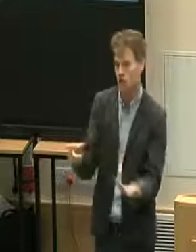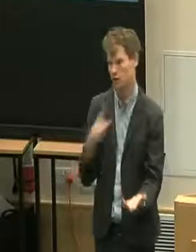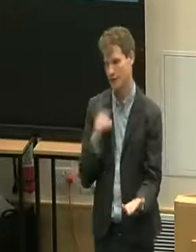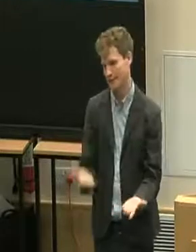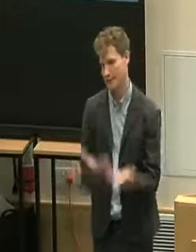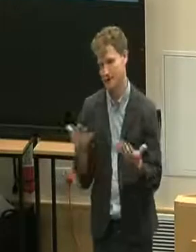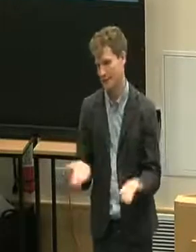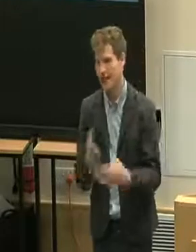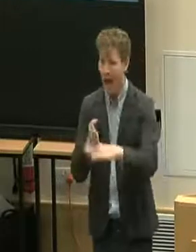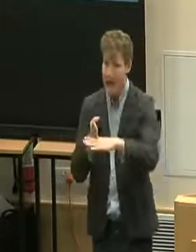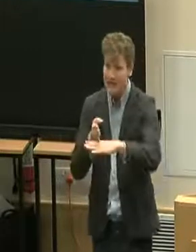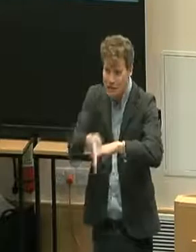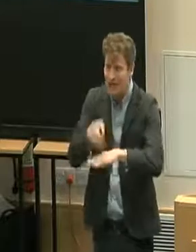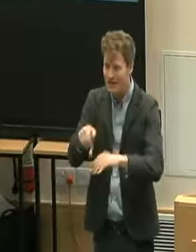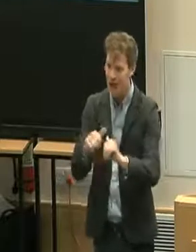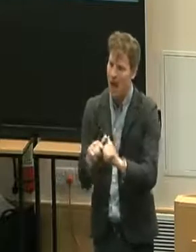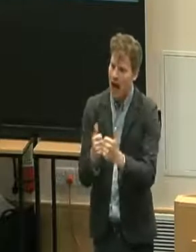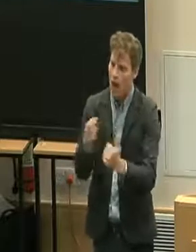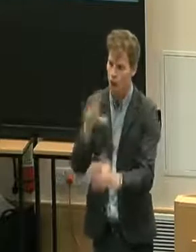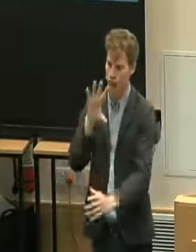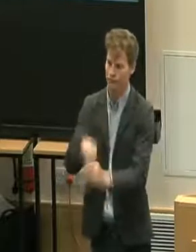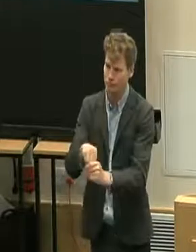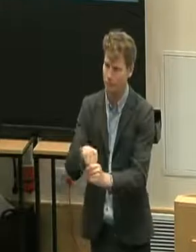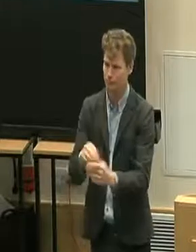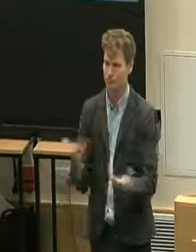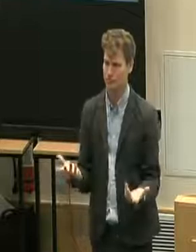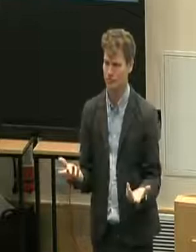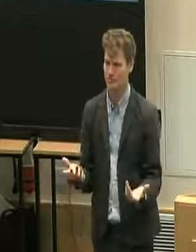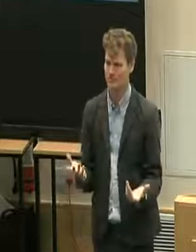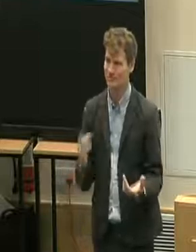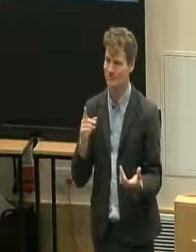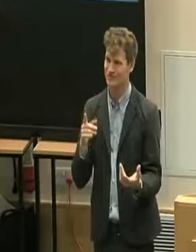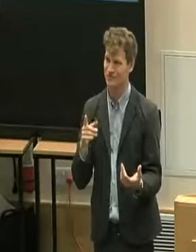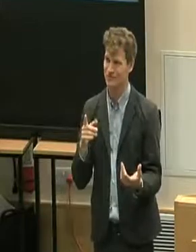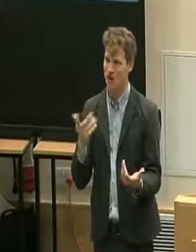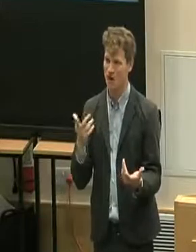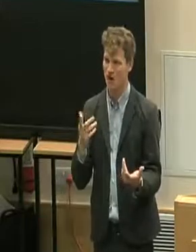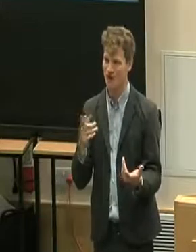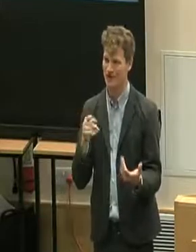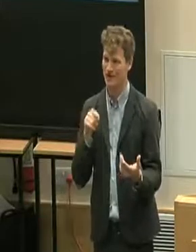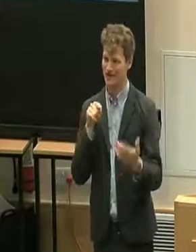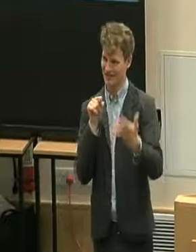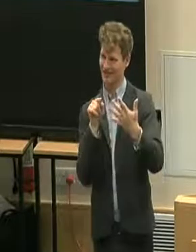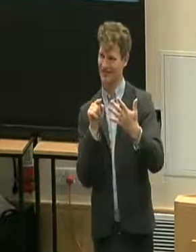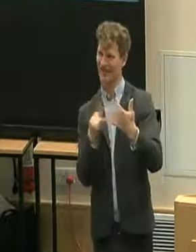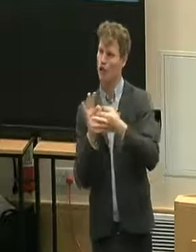means toward participation and inclusion, so their relationship is actually causal.